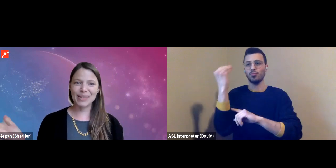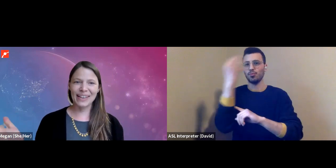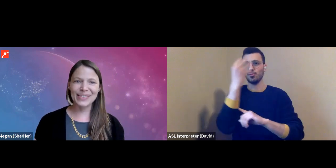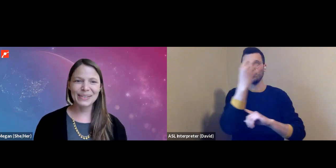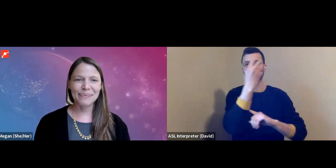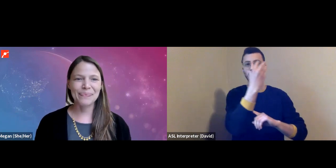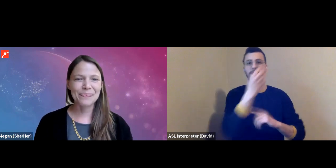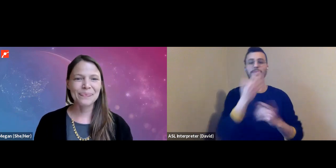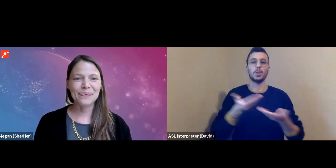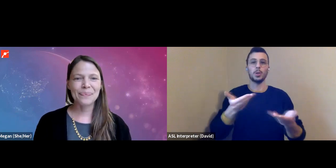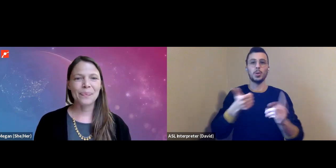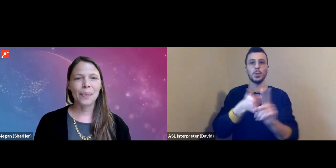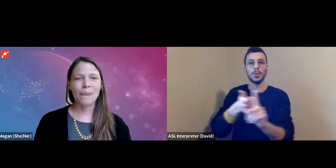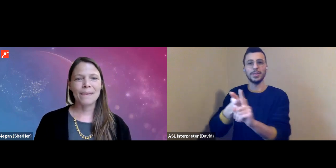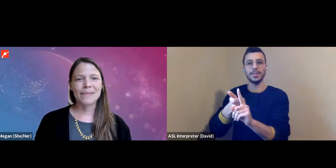introduce themselves.